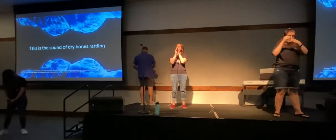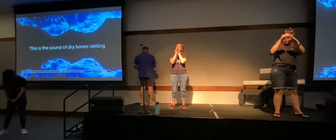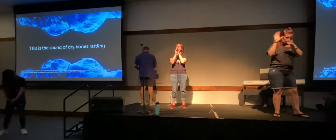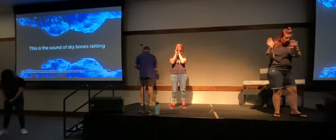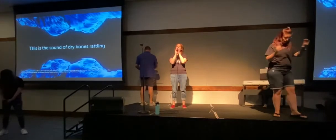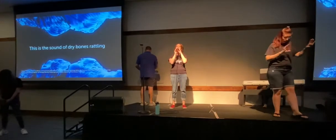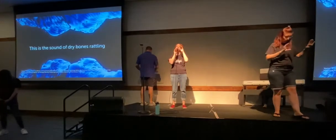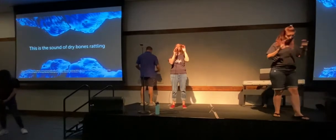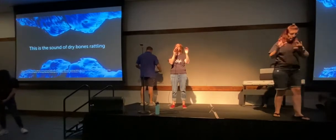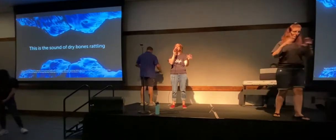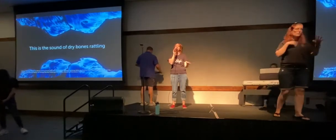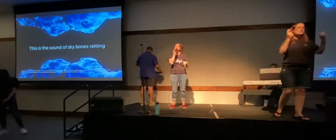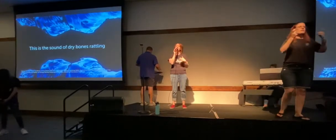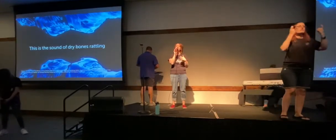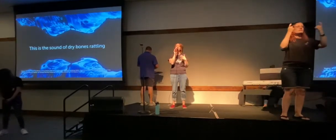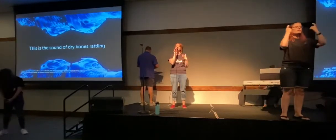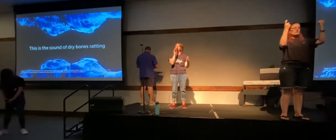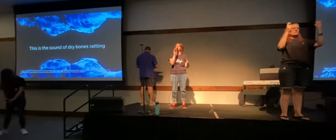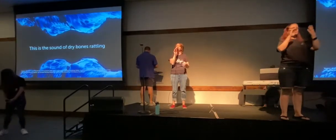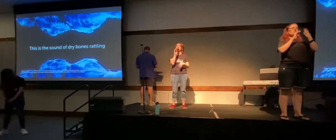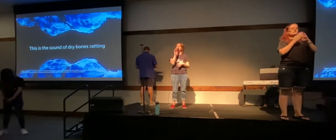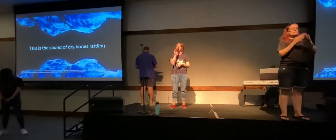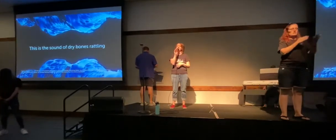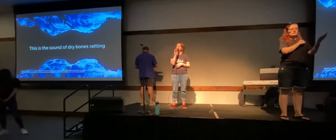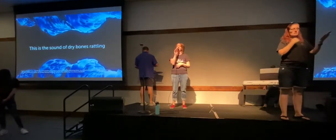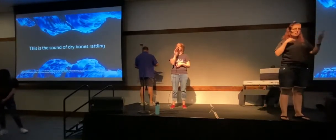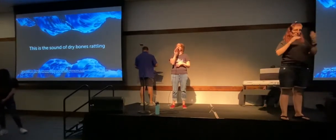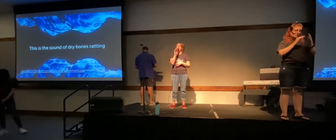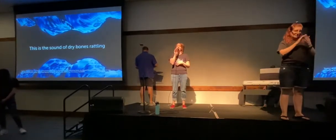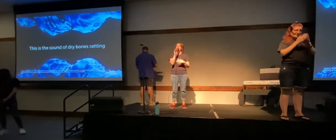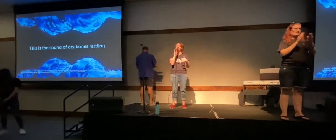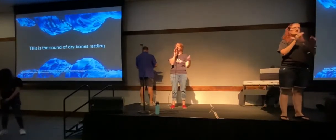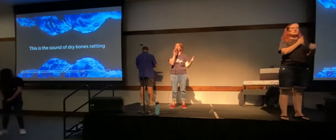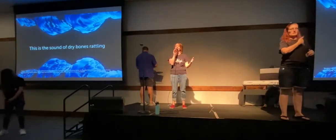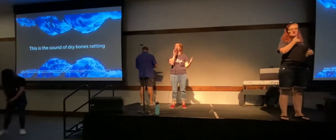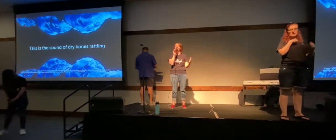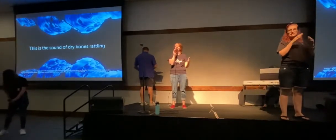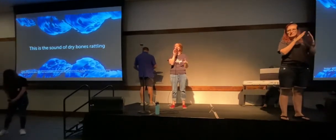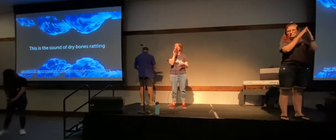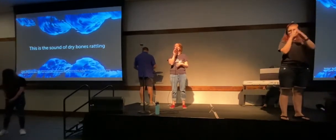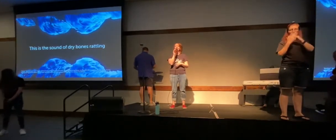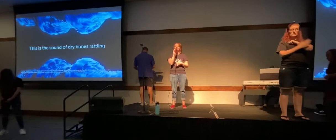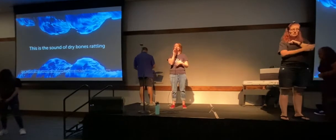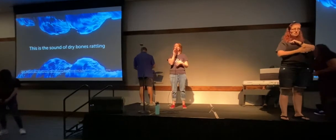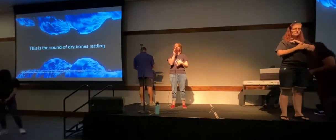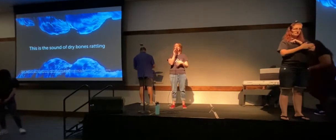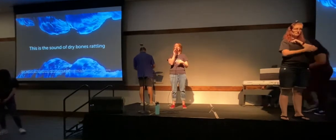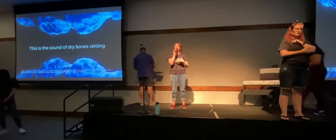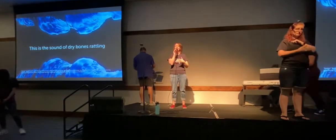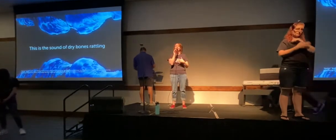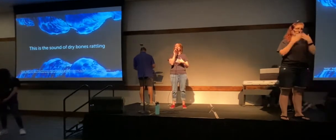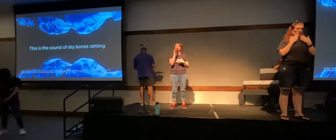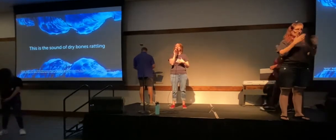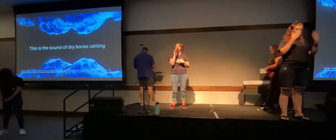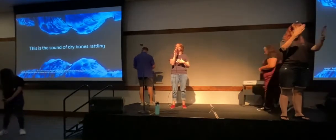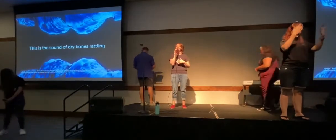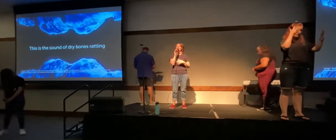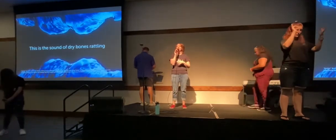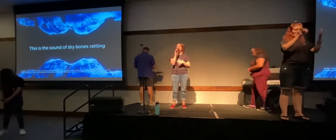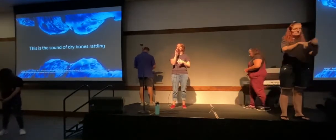As we call revival over our city, over ourselves, and over our town, over our country. Lord, we thank you for that